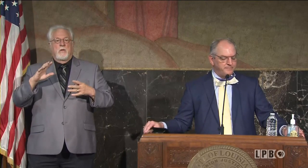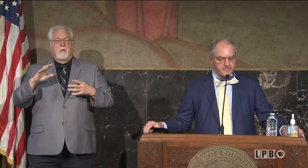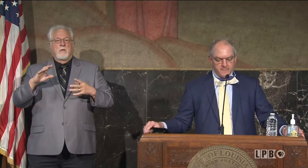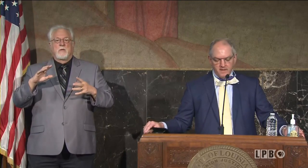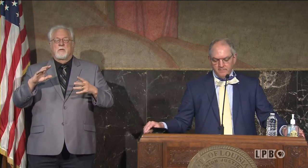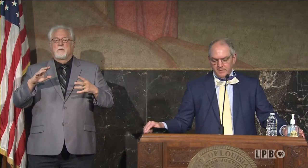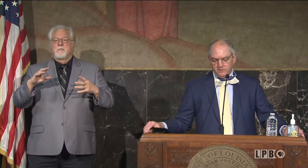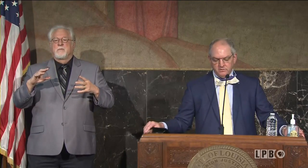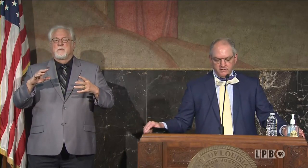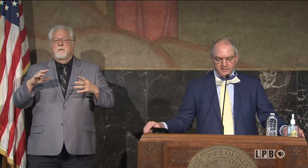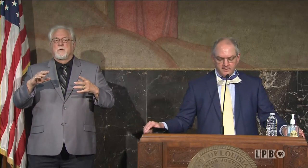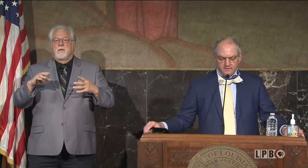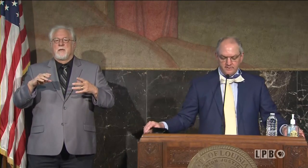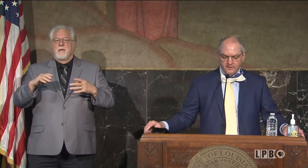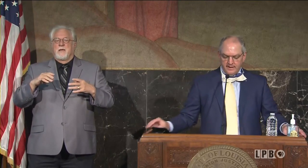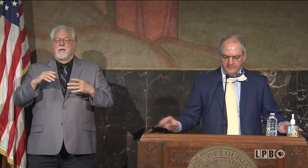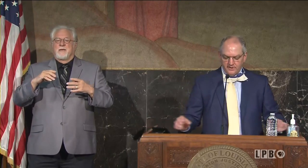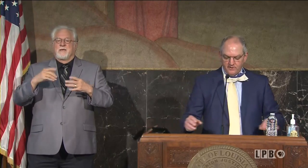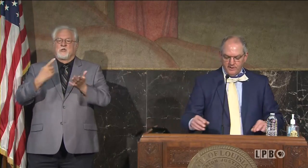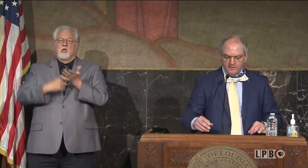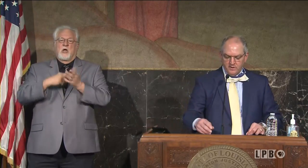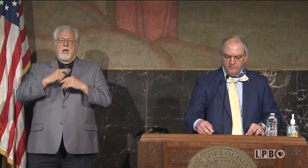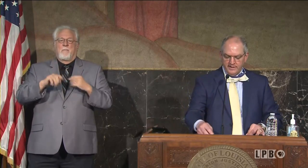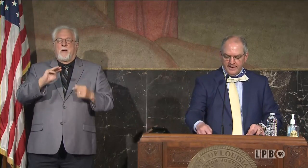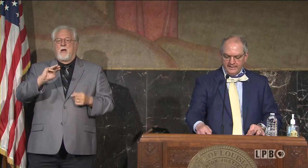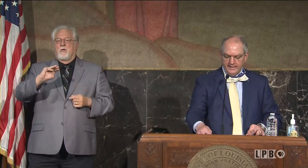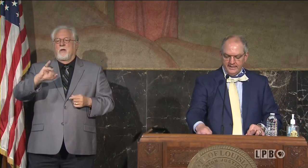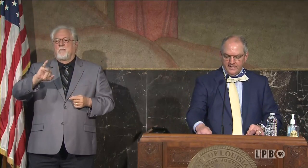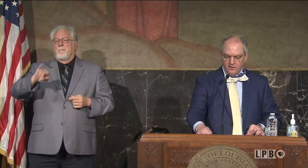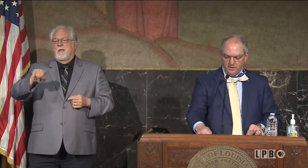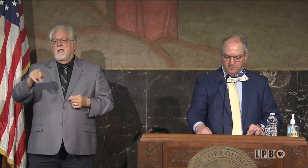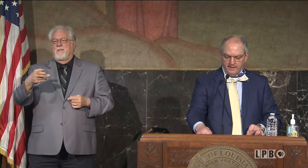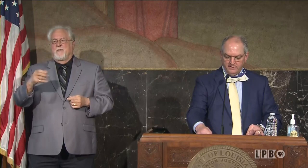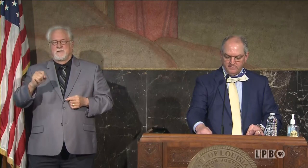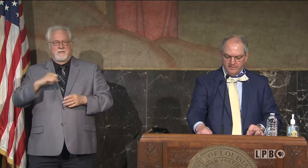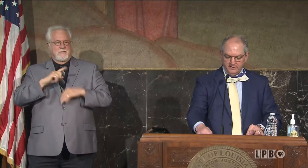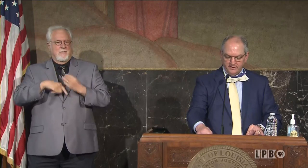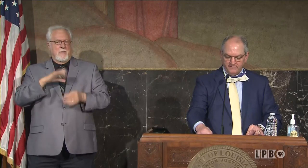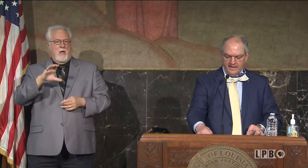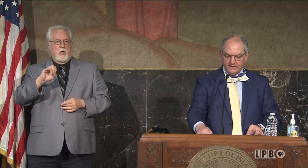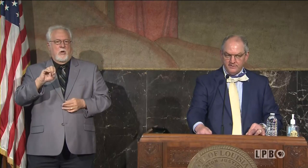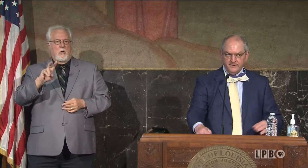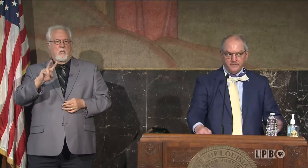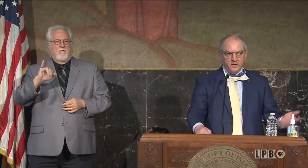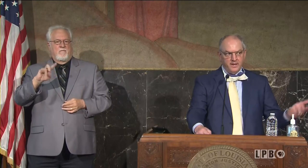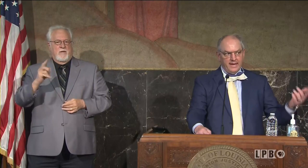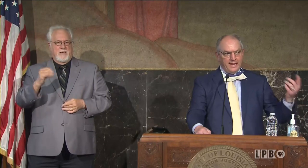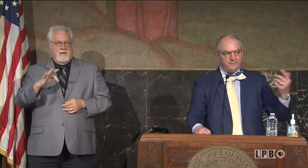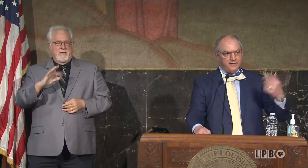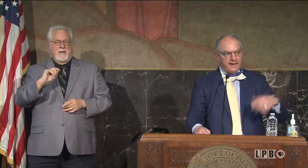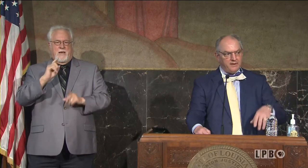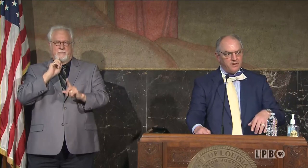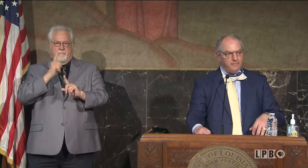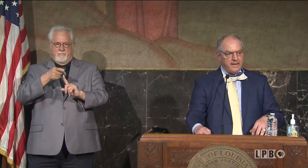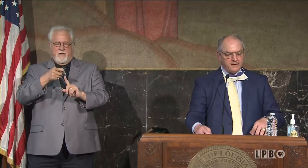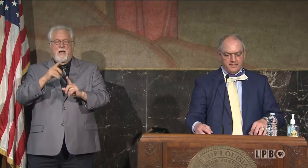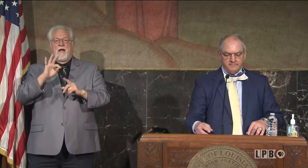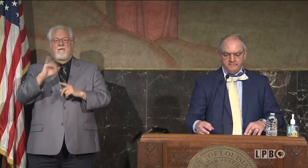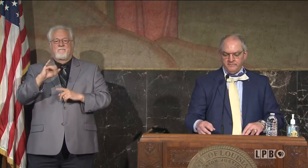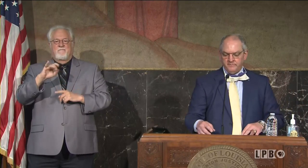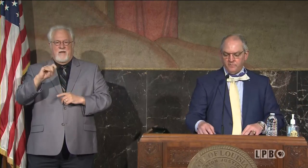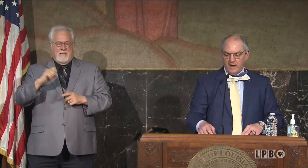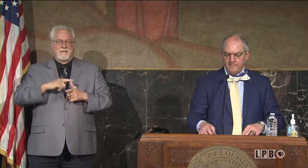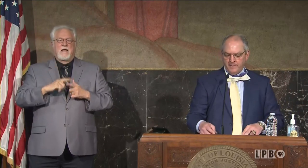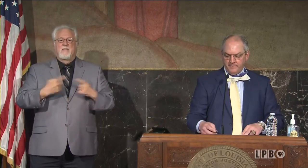the myths that are out there around COVID-19, and he'll explain some basic facts. After that, I'll come back